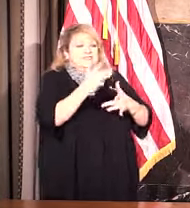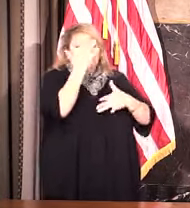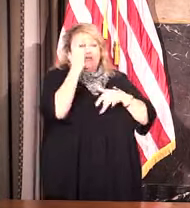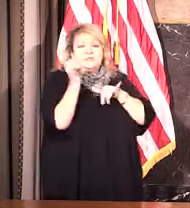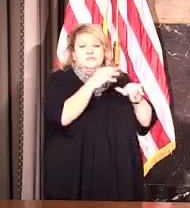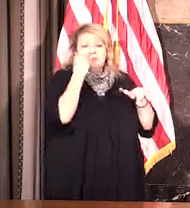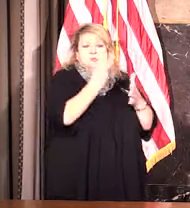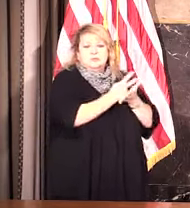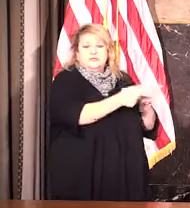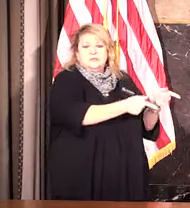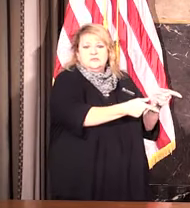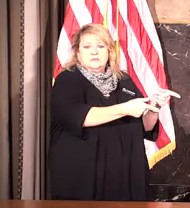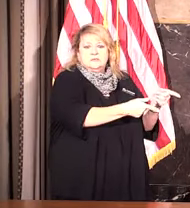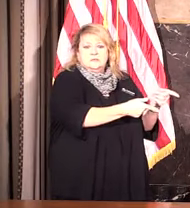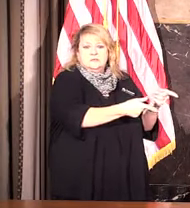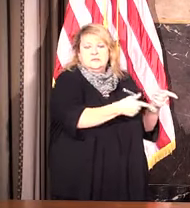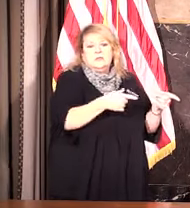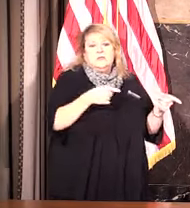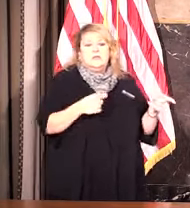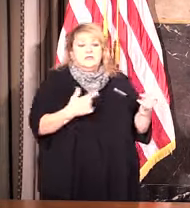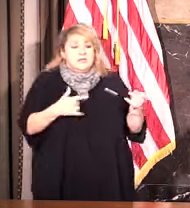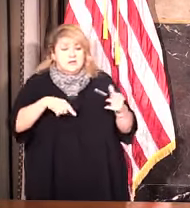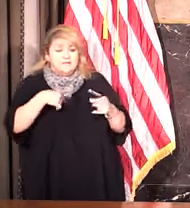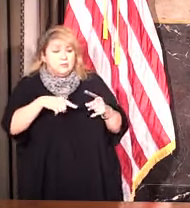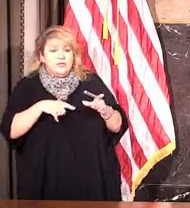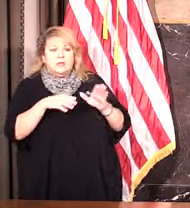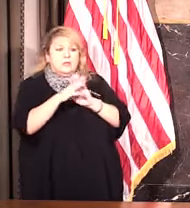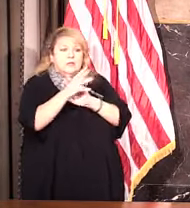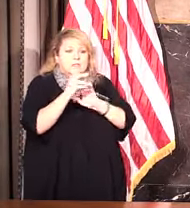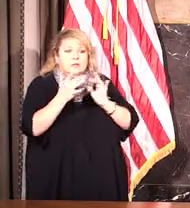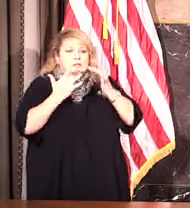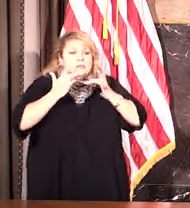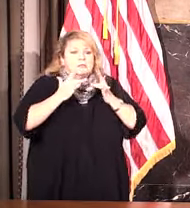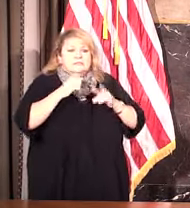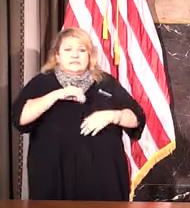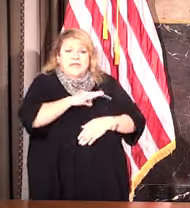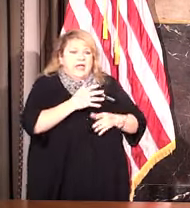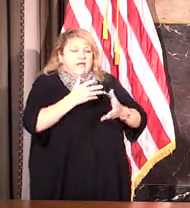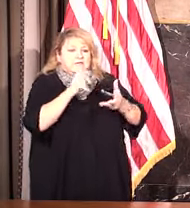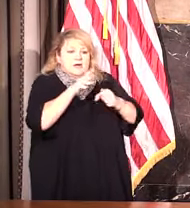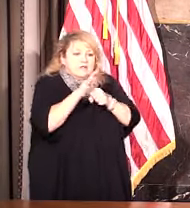its doctors and nurses and therapists to come to Louisiana to help us?